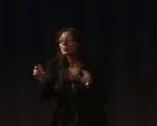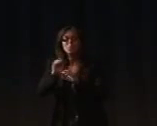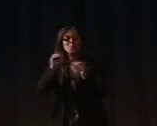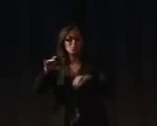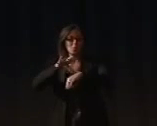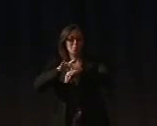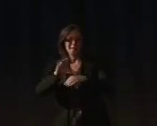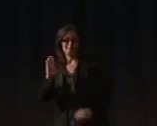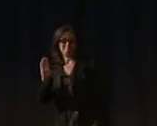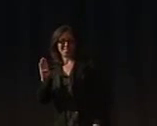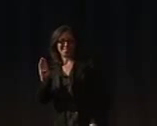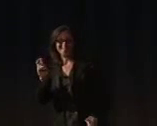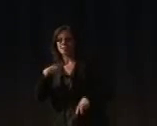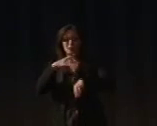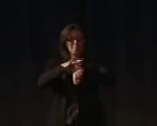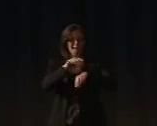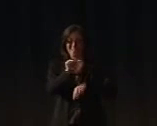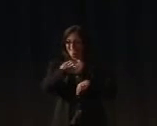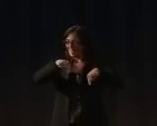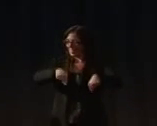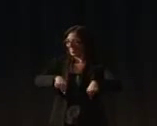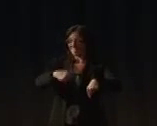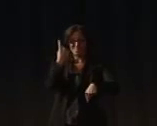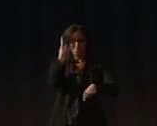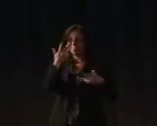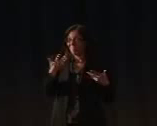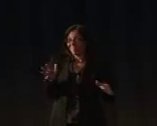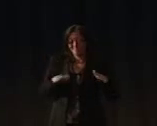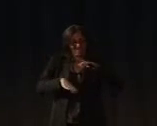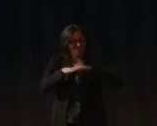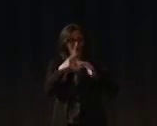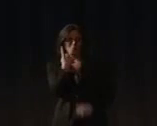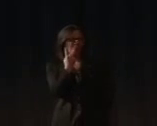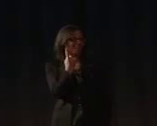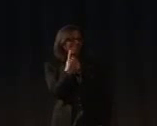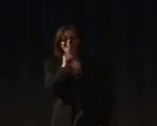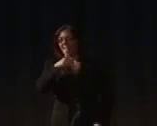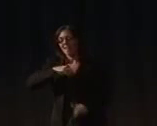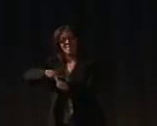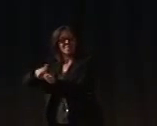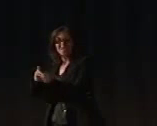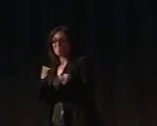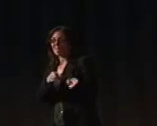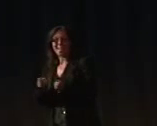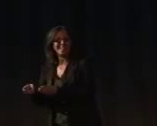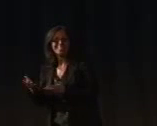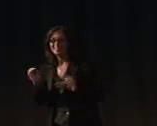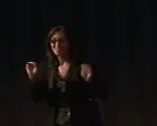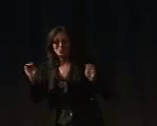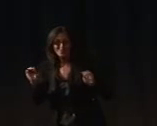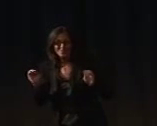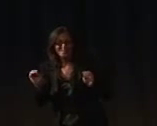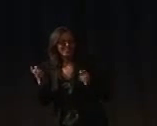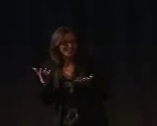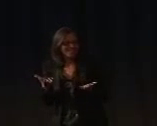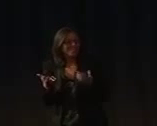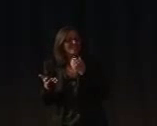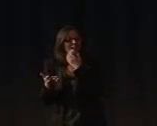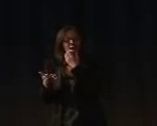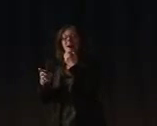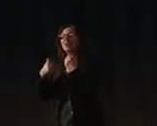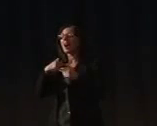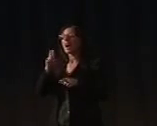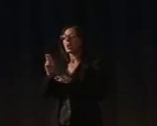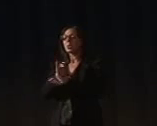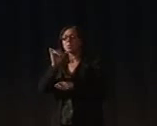of things with which we try to render ourselves sensitive to. And I will use the word aesthetic for that,